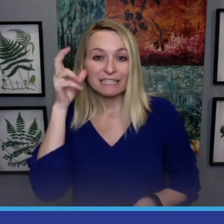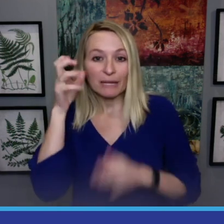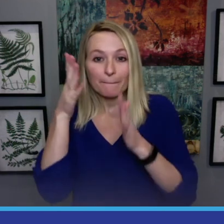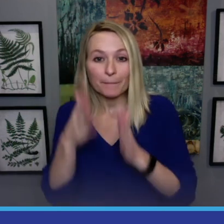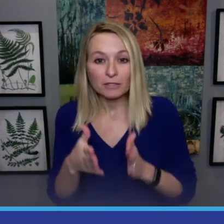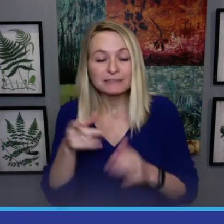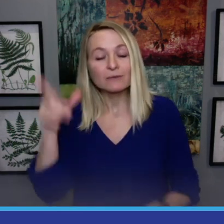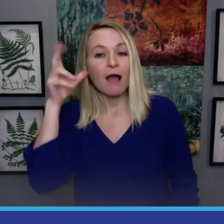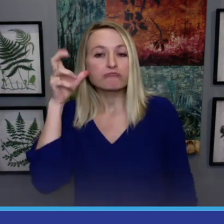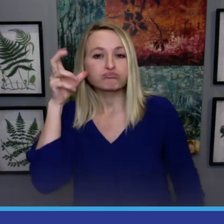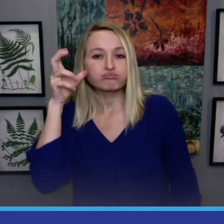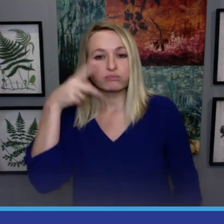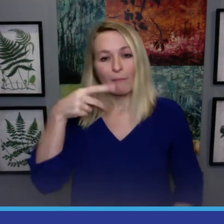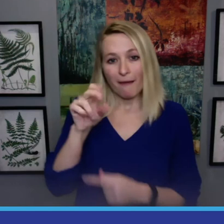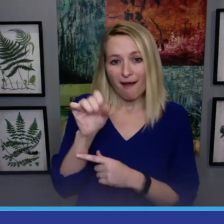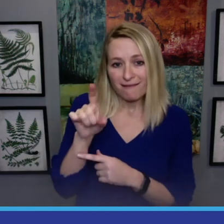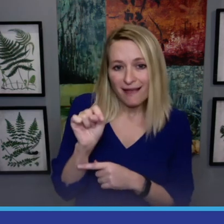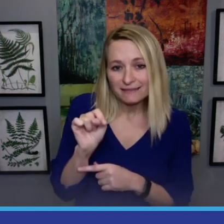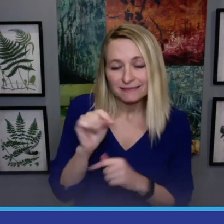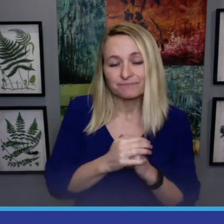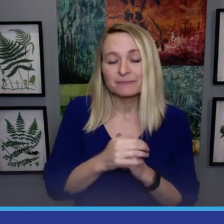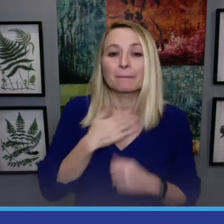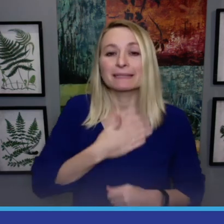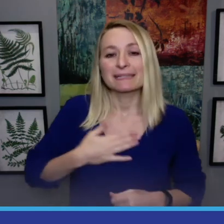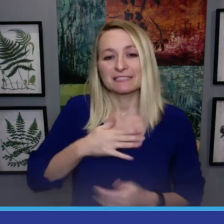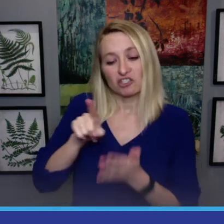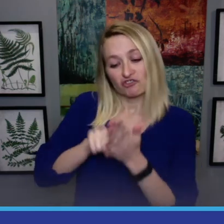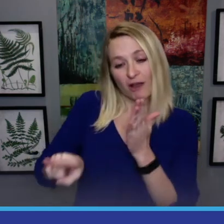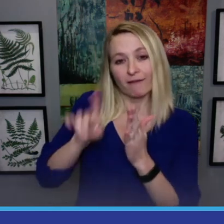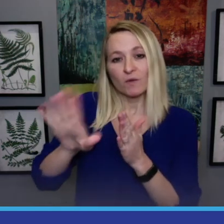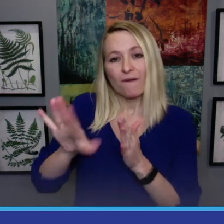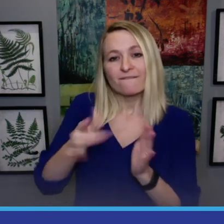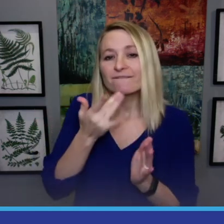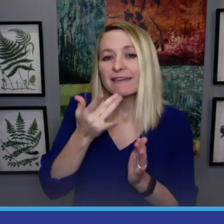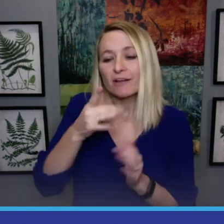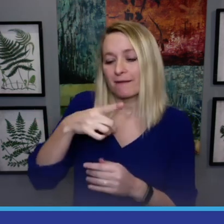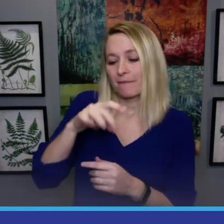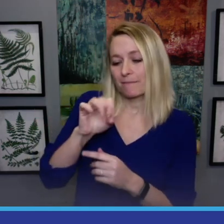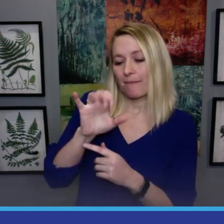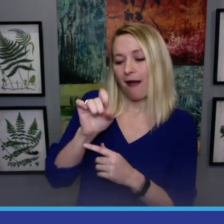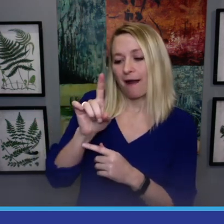If you are a privileged hearing person who can listen to podcasts, please check your favorite